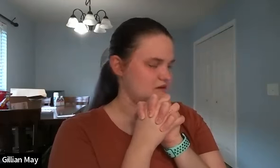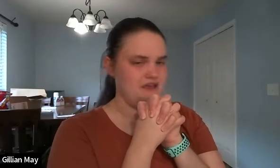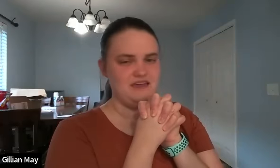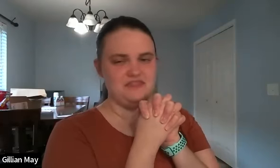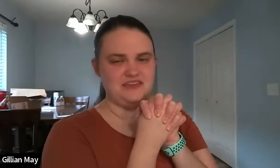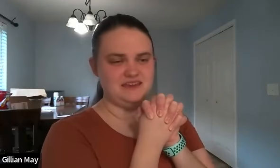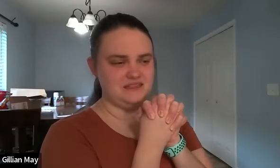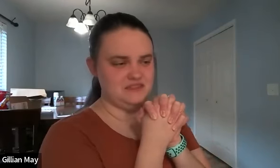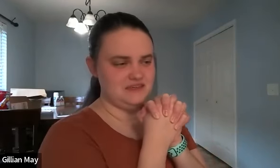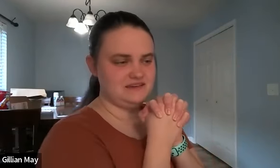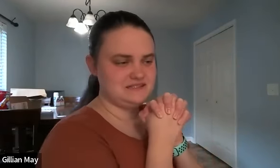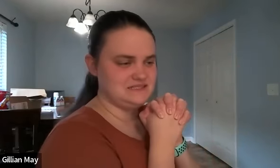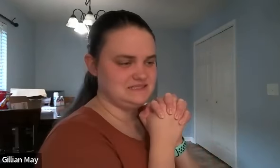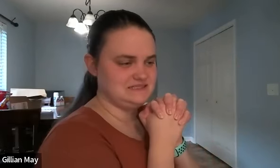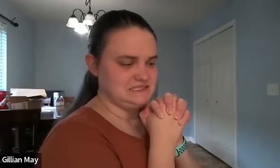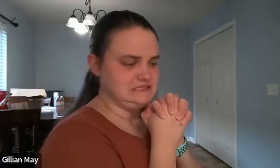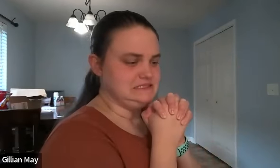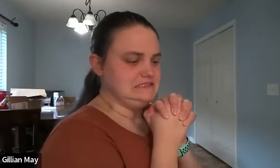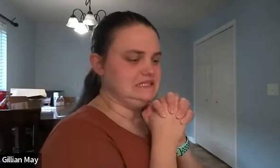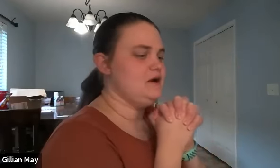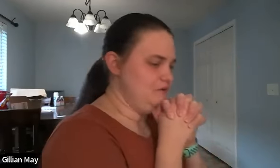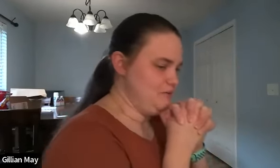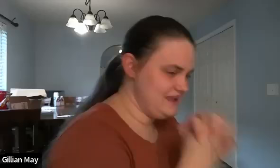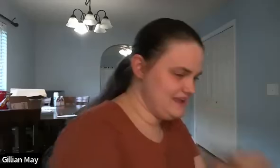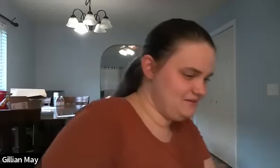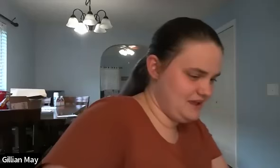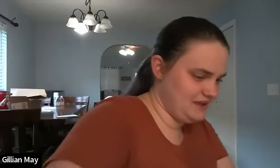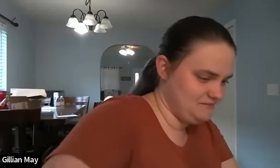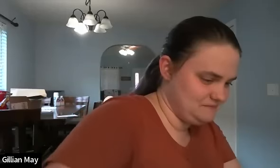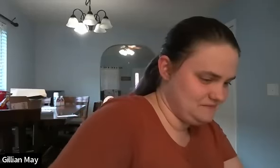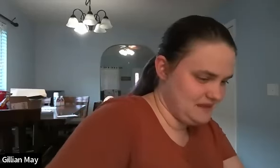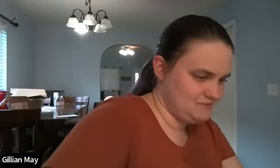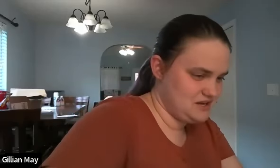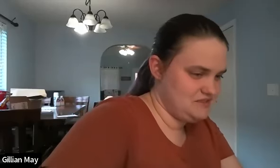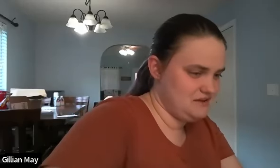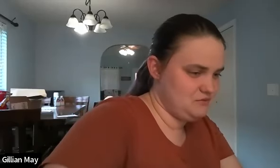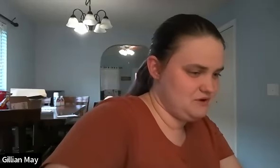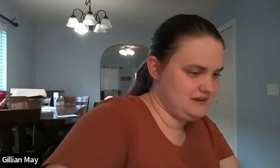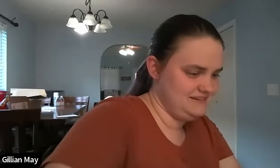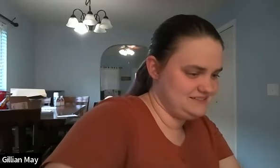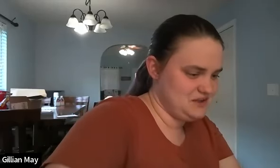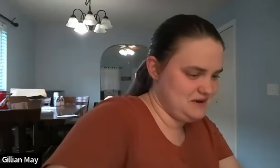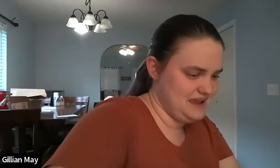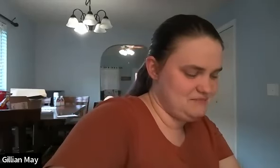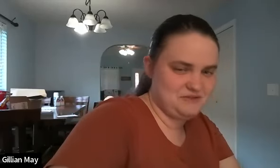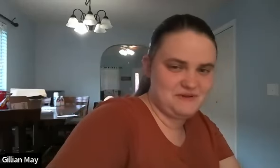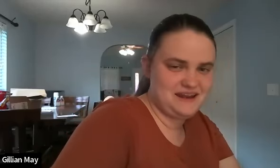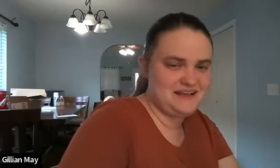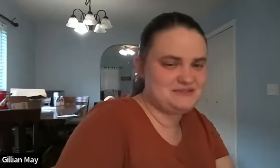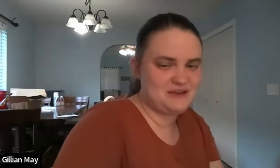I think, oh man, okay. I'm trying to think of one. Sorry, I'm like running. I was like, what